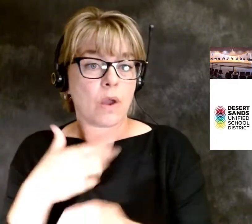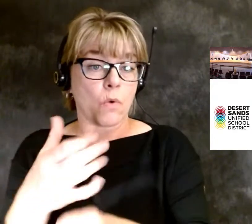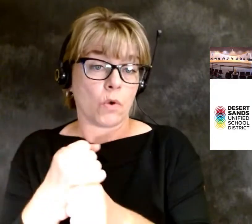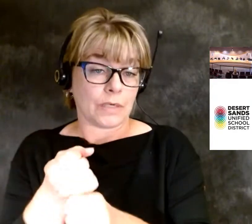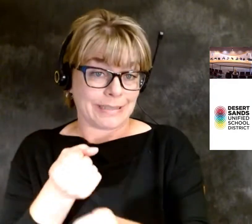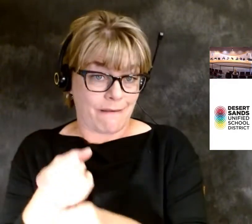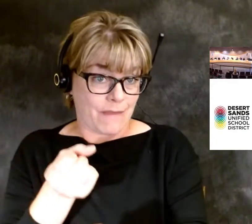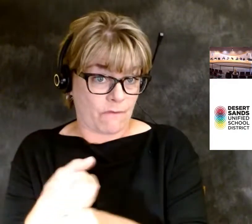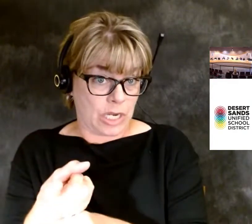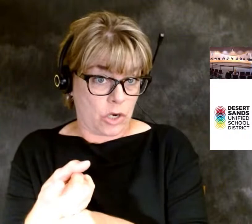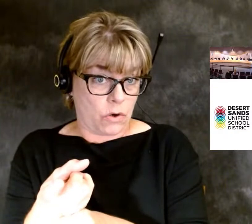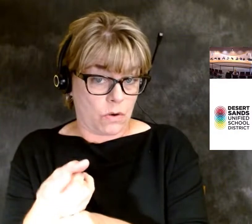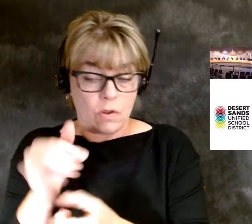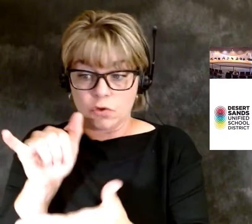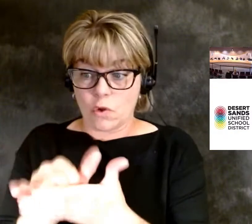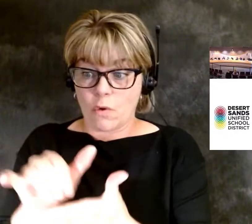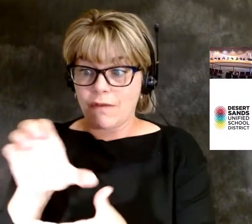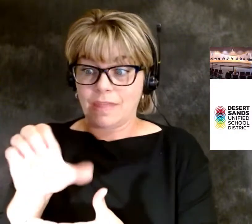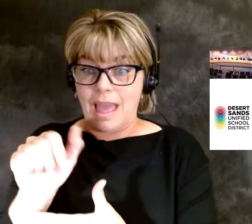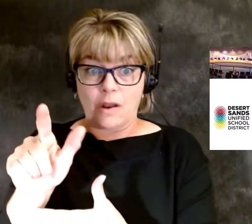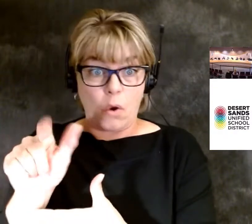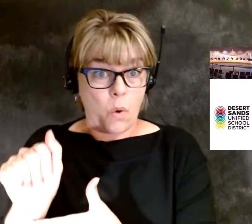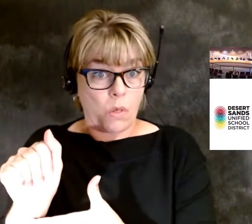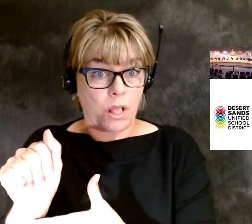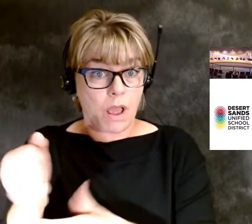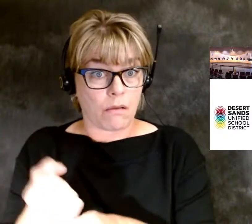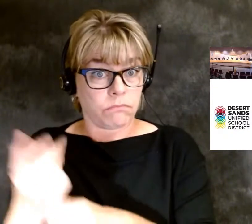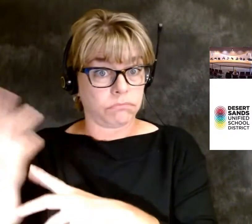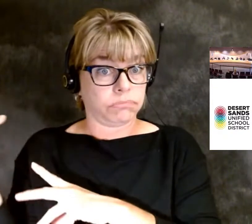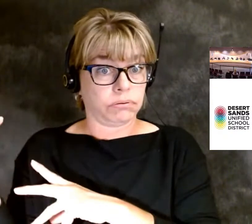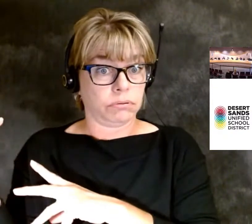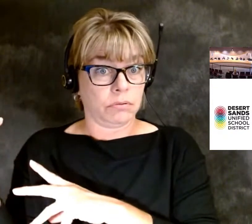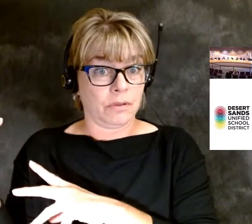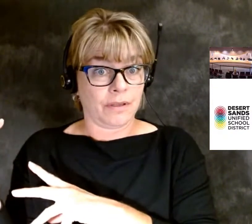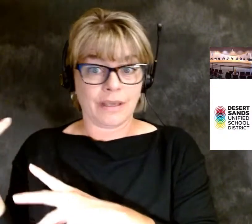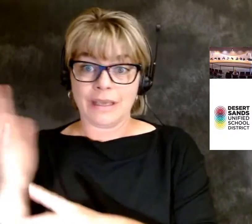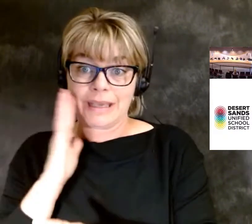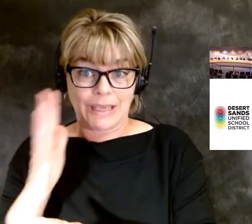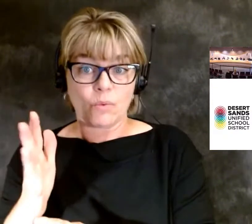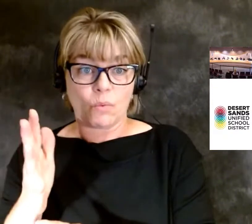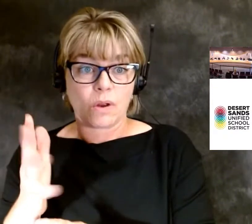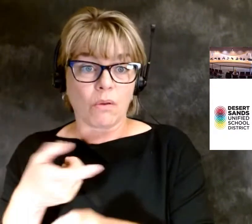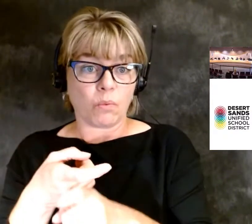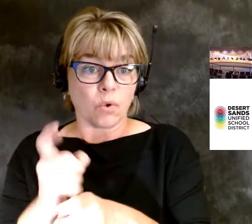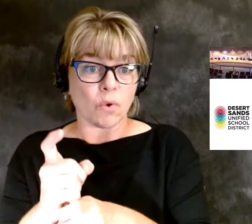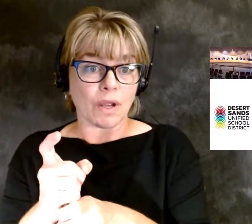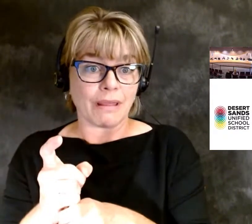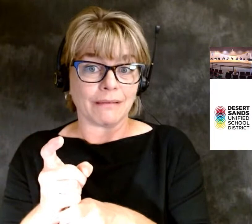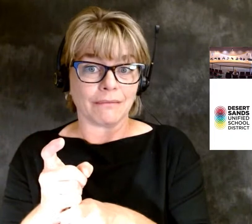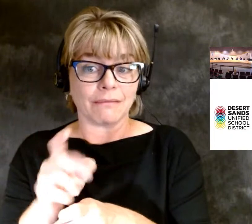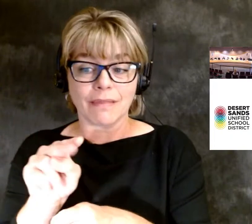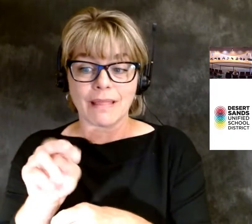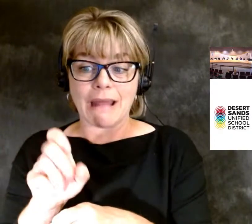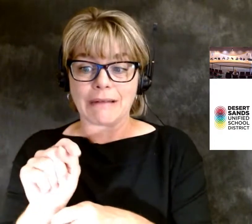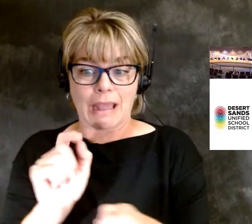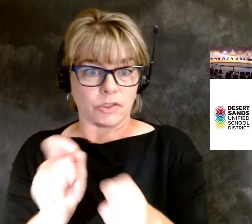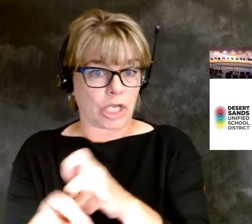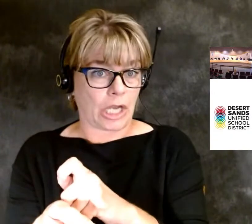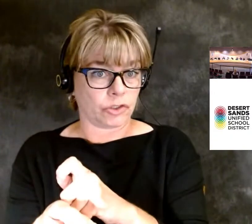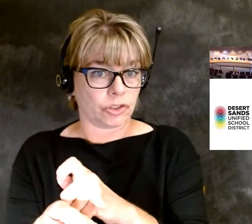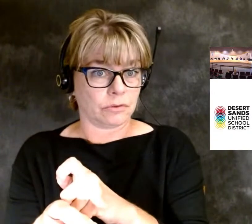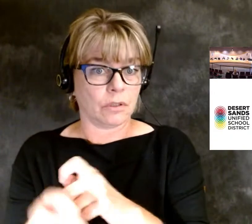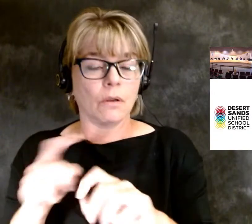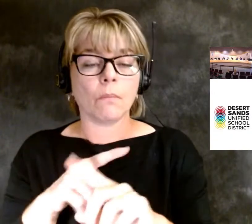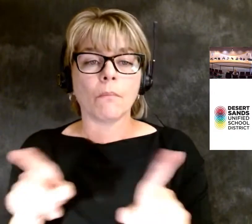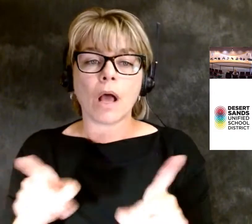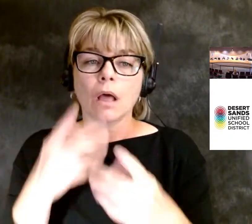that COLA just didn't exist, it's gonna wipe out that net change of 17.7. But fortunately, we